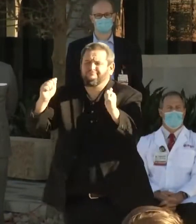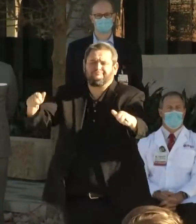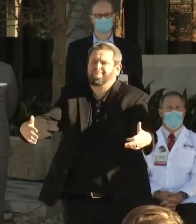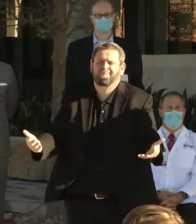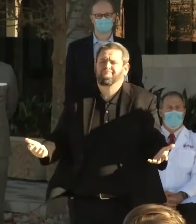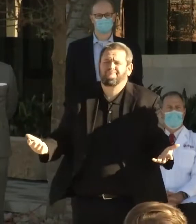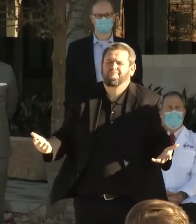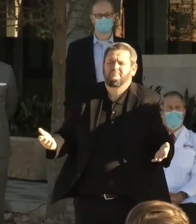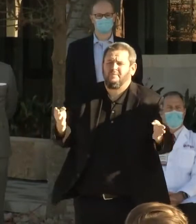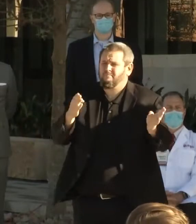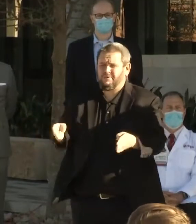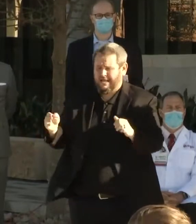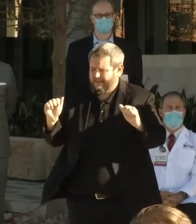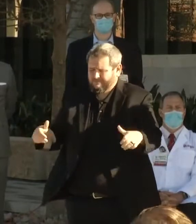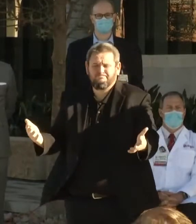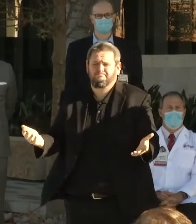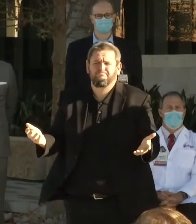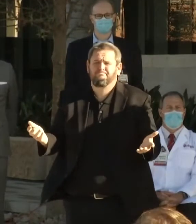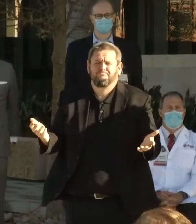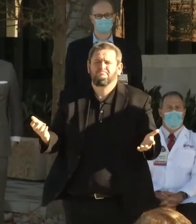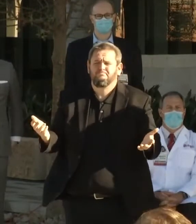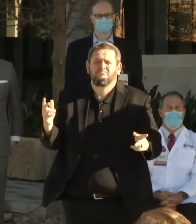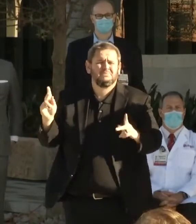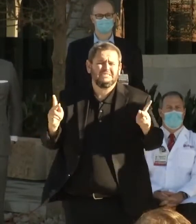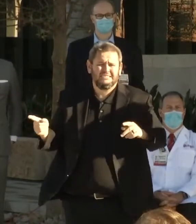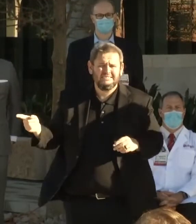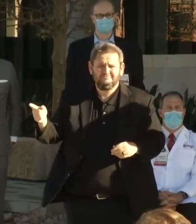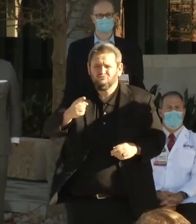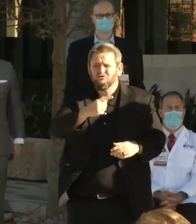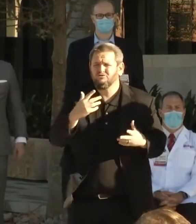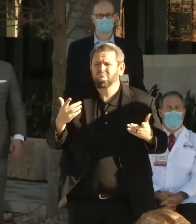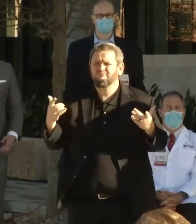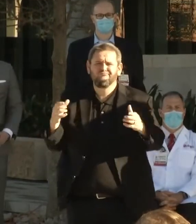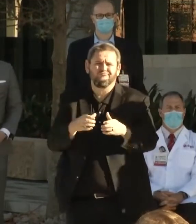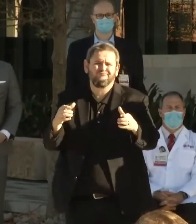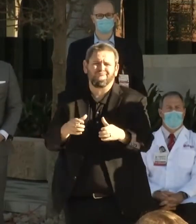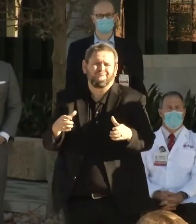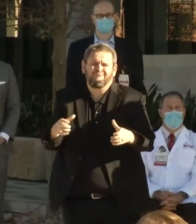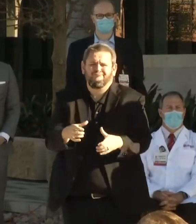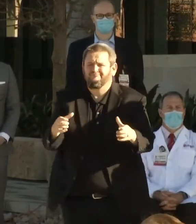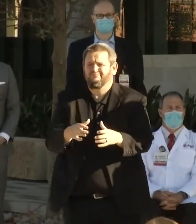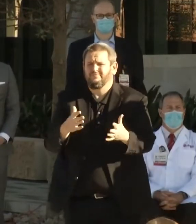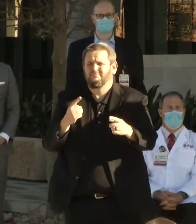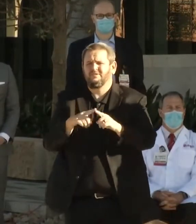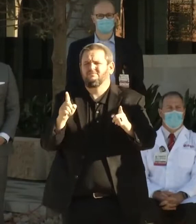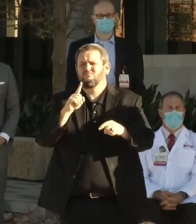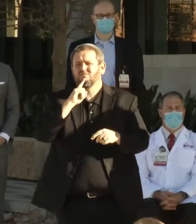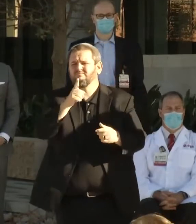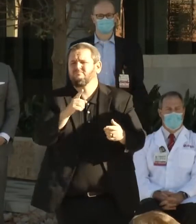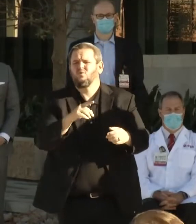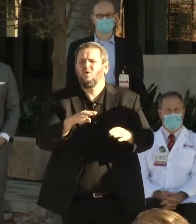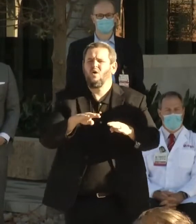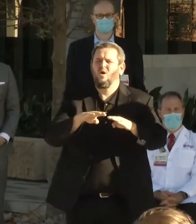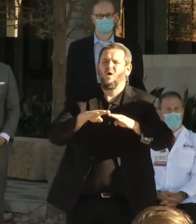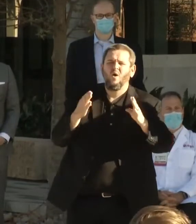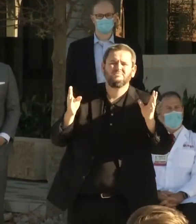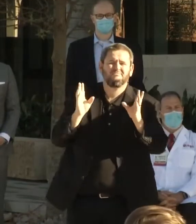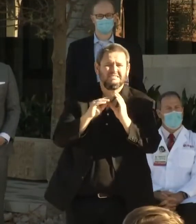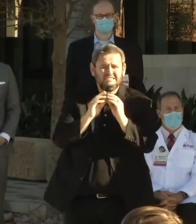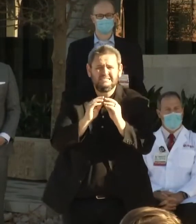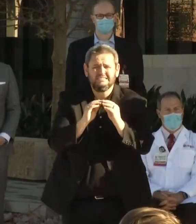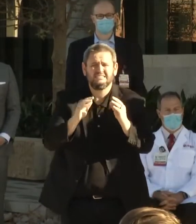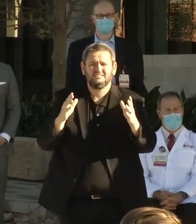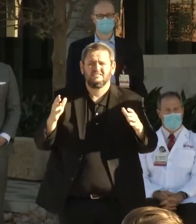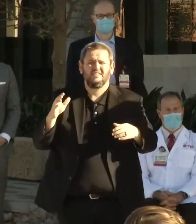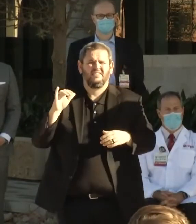don't want to put anybody in danger by getting back together. But we also, open meetings is something that the public and the press want